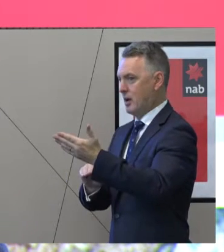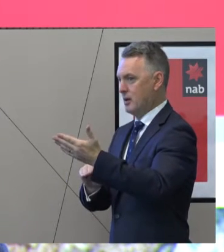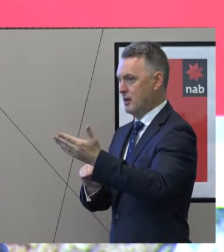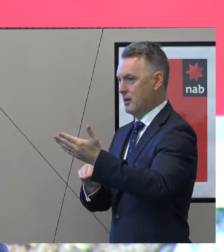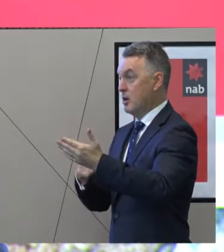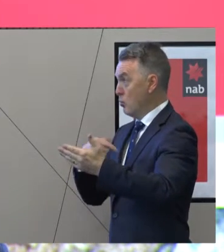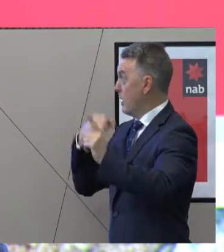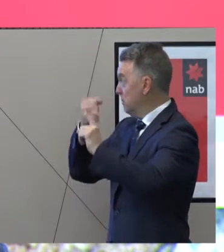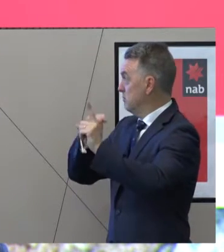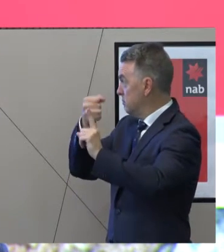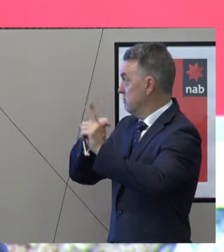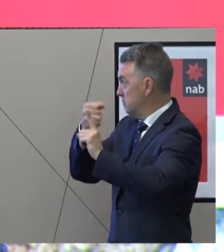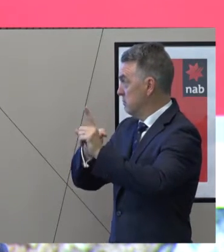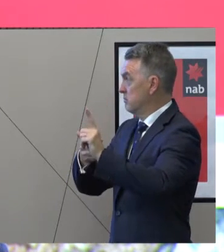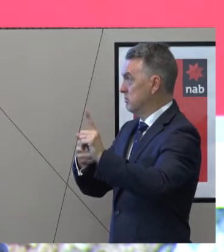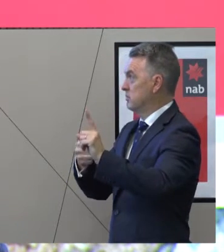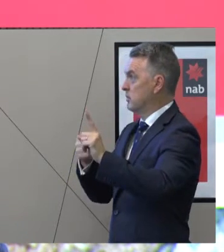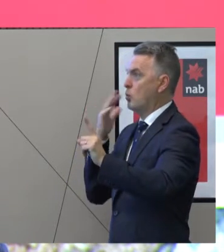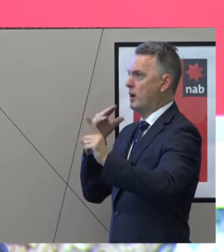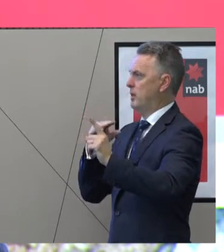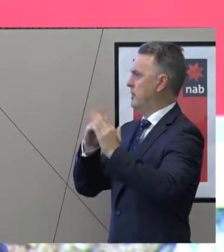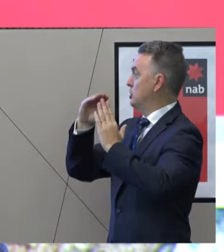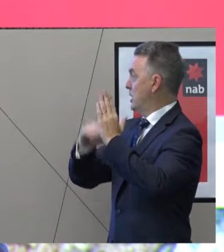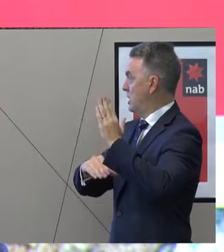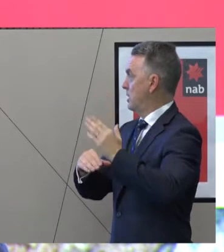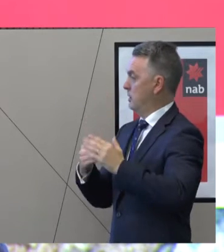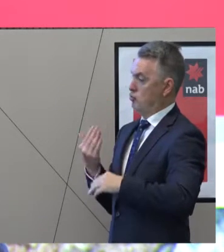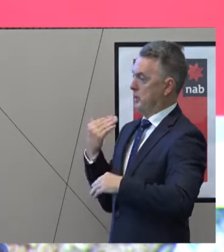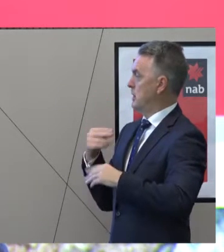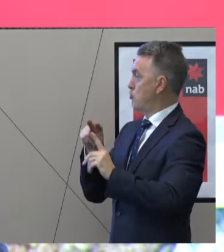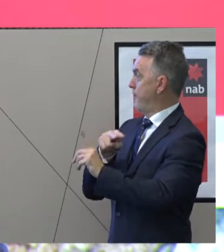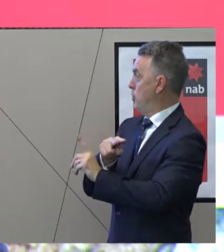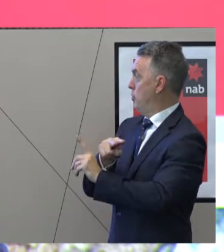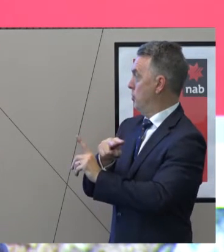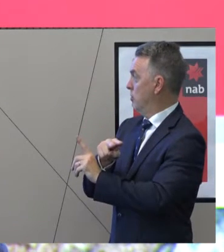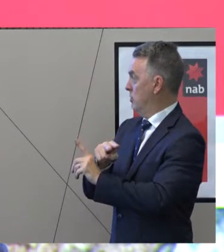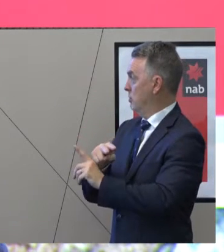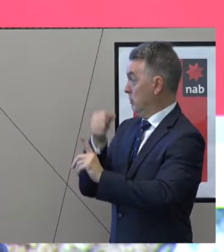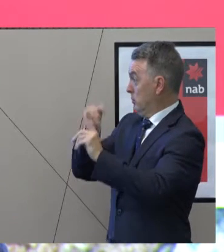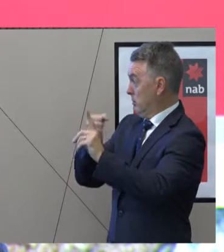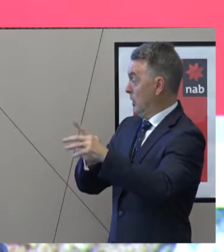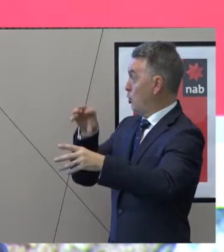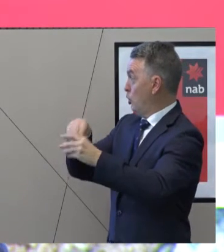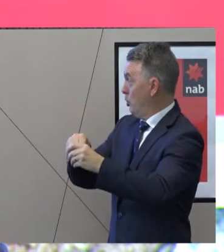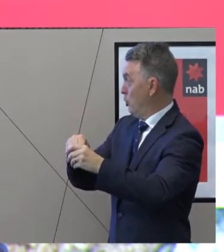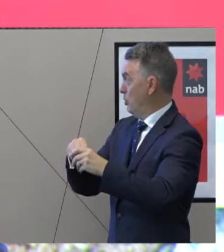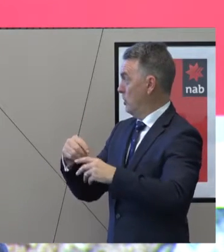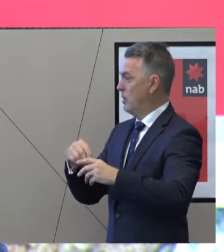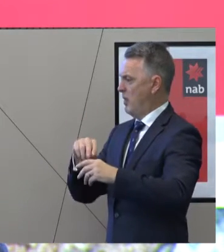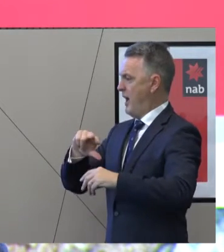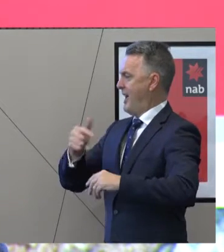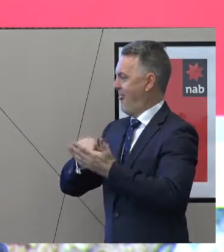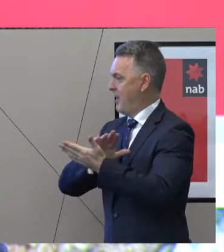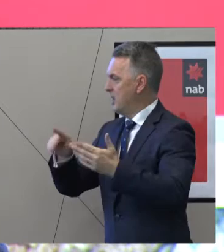we've advocated for when the Charter was recently reviewed. It was the 8-year review